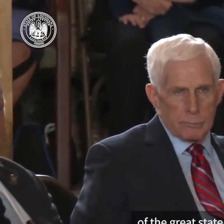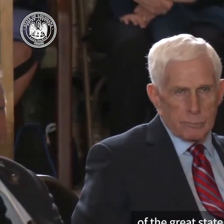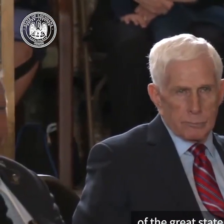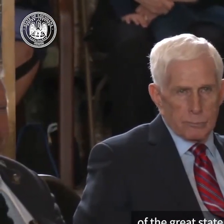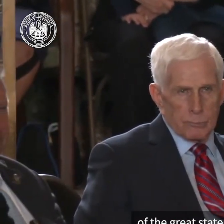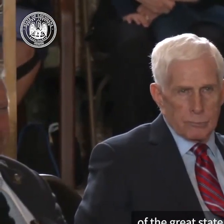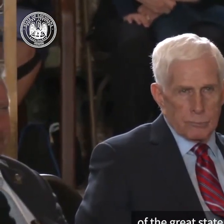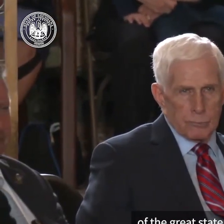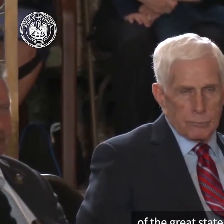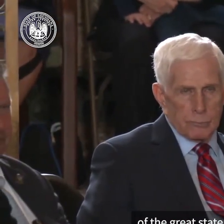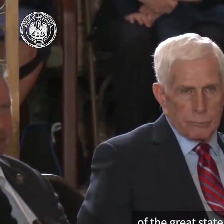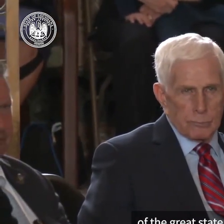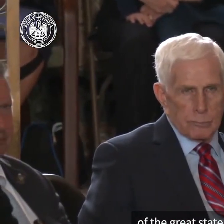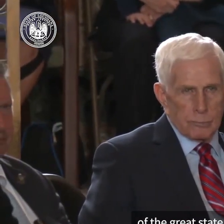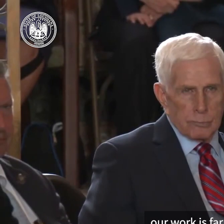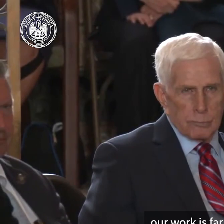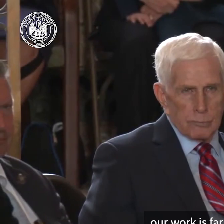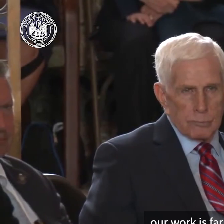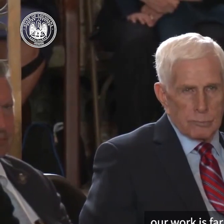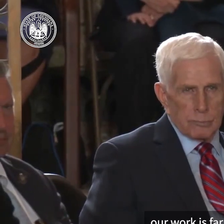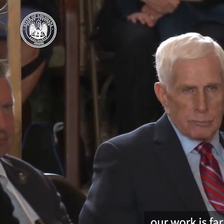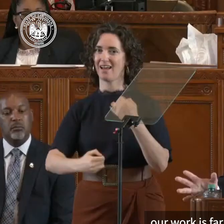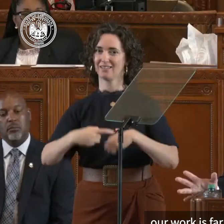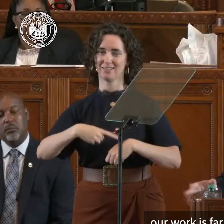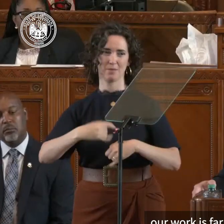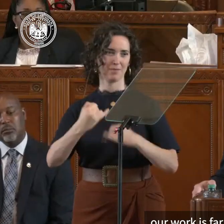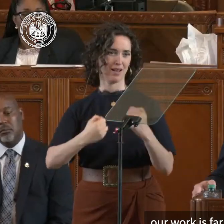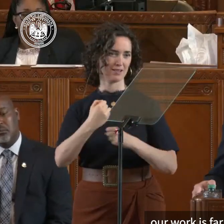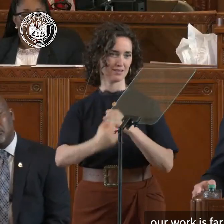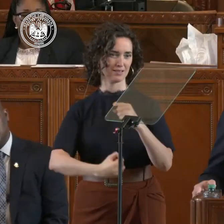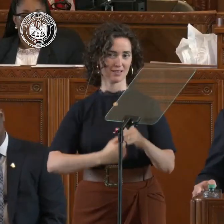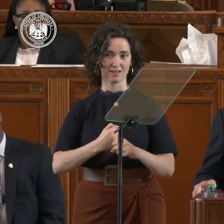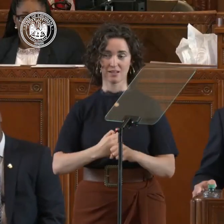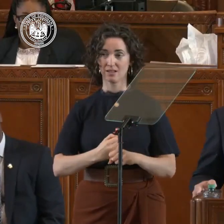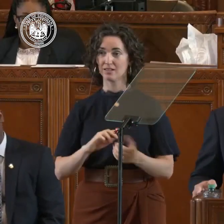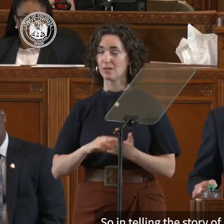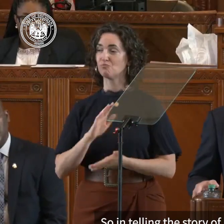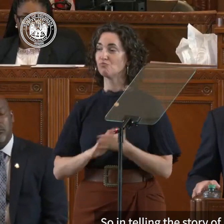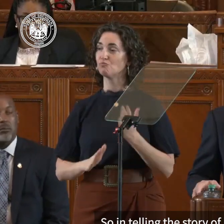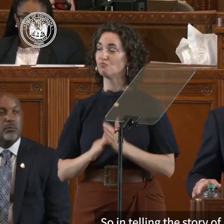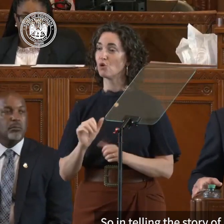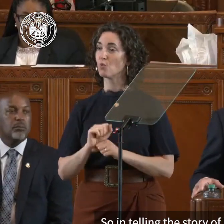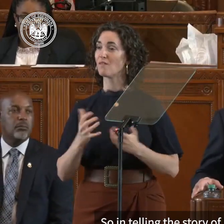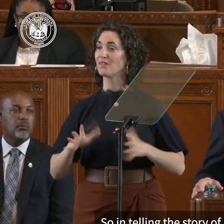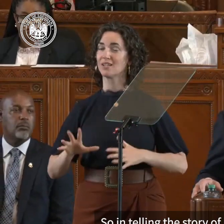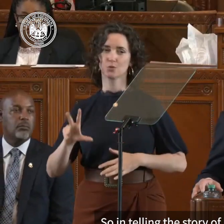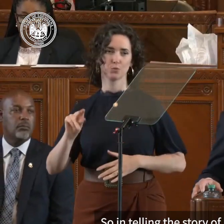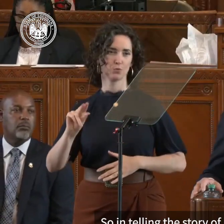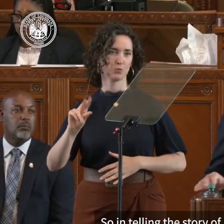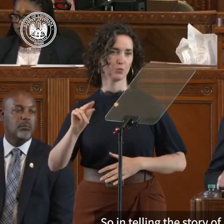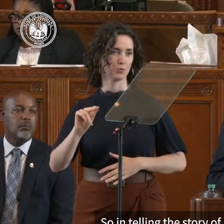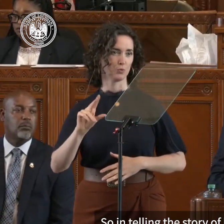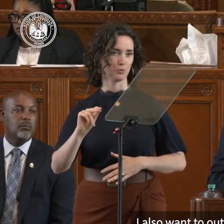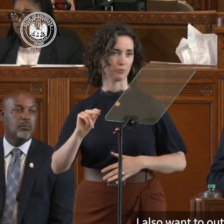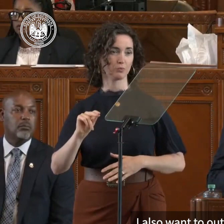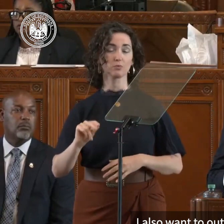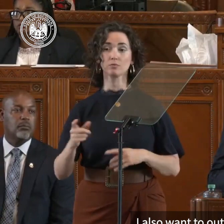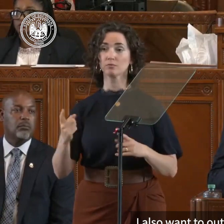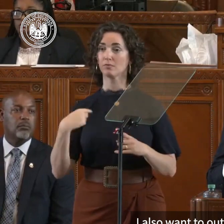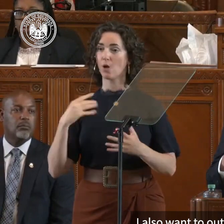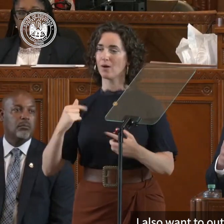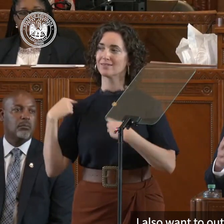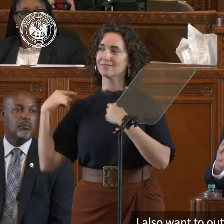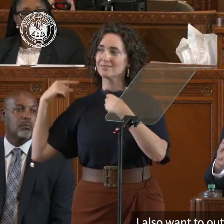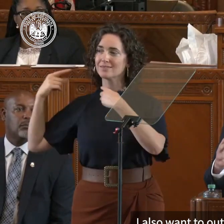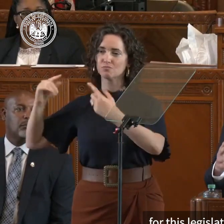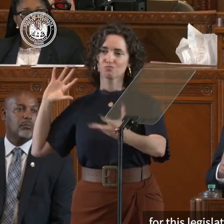great state of Louisiana, our work is far from over. So in telling the story of how far we've come, I also want